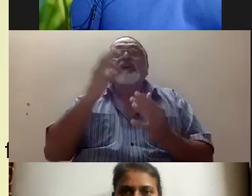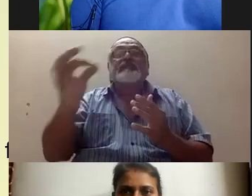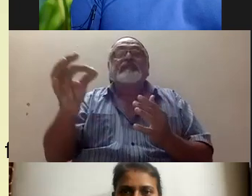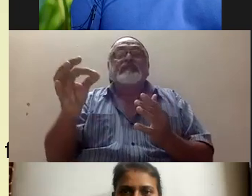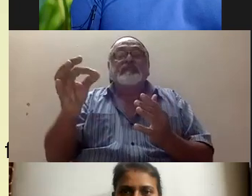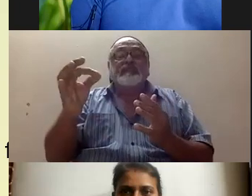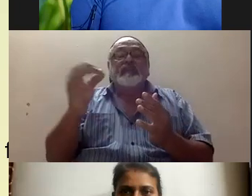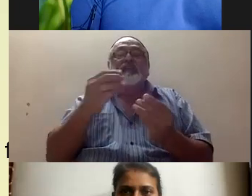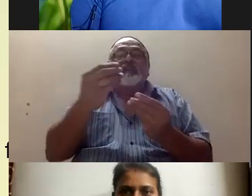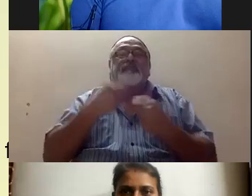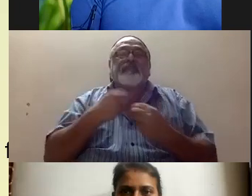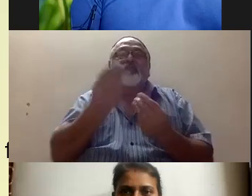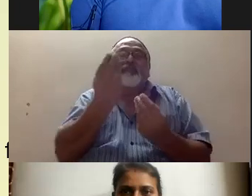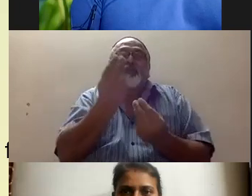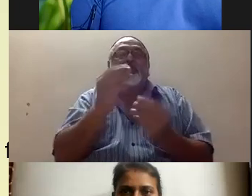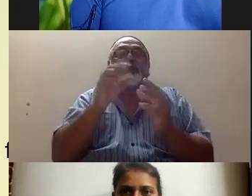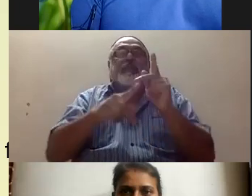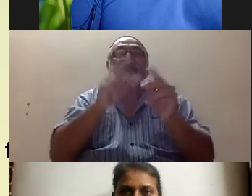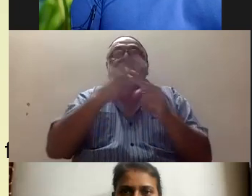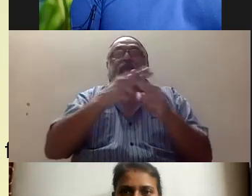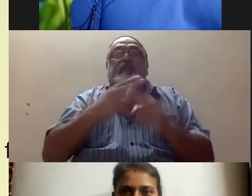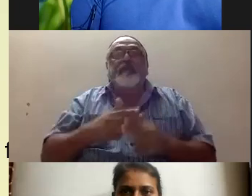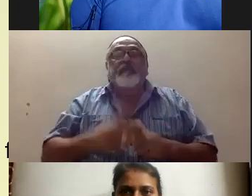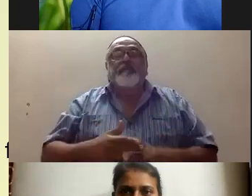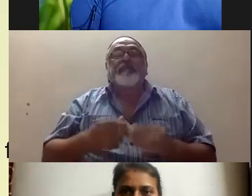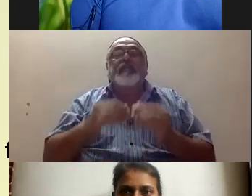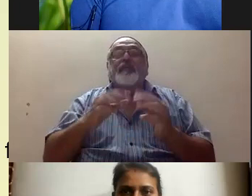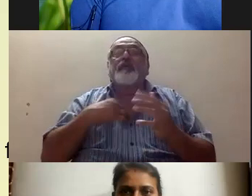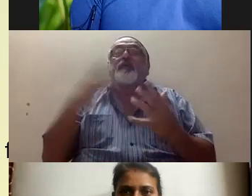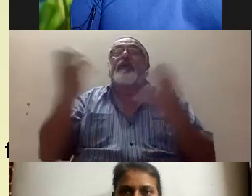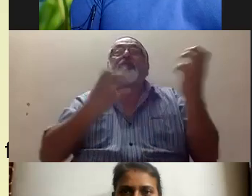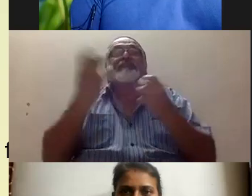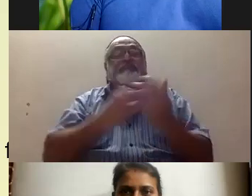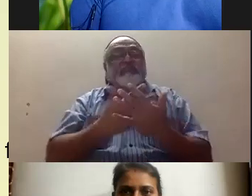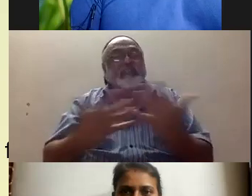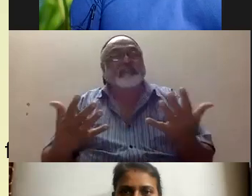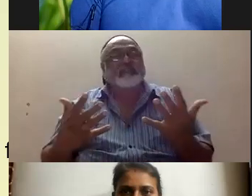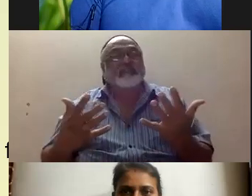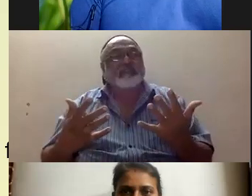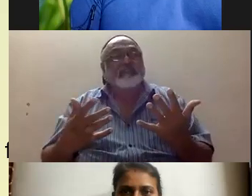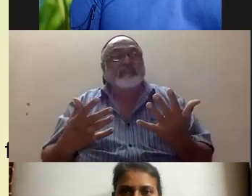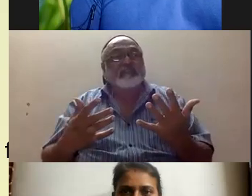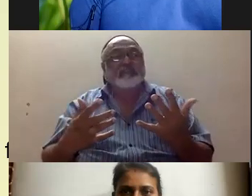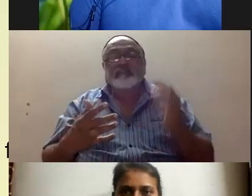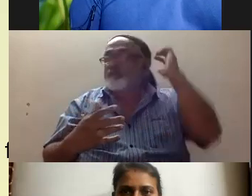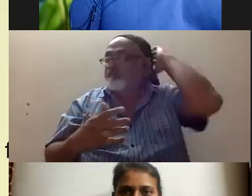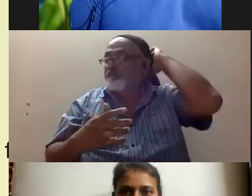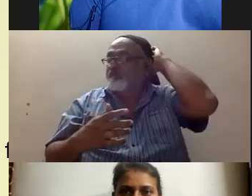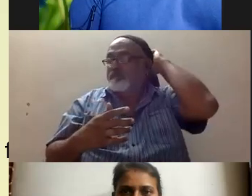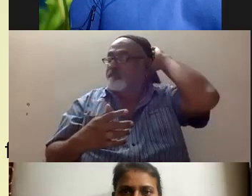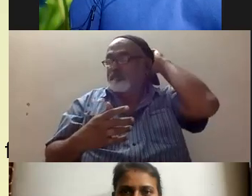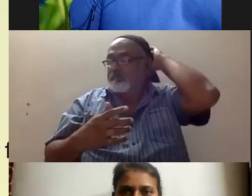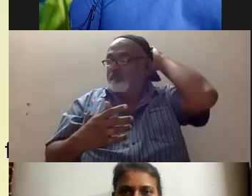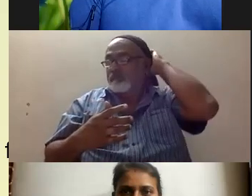few people, because they were doing the procurement and they were doing kind of a seminar where they were talking